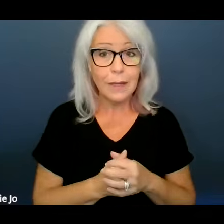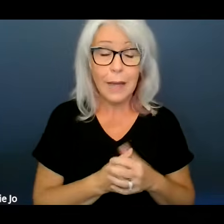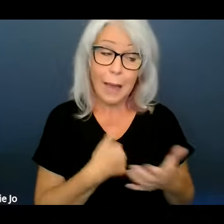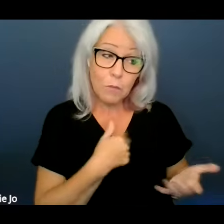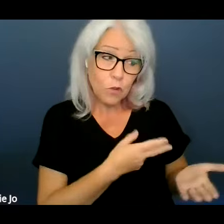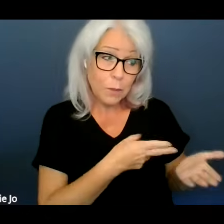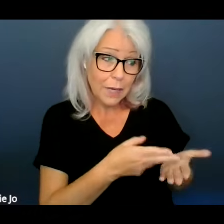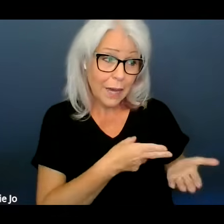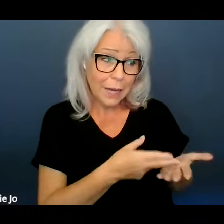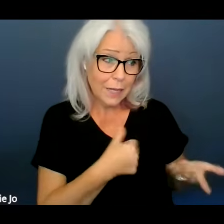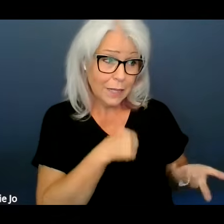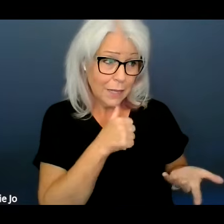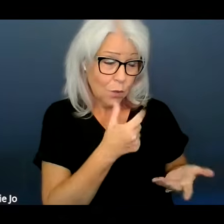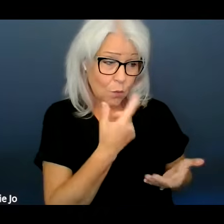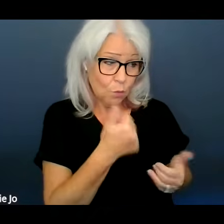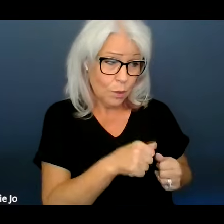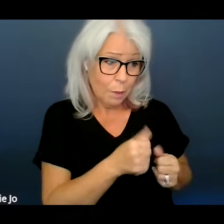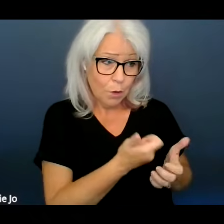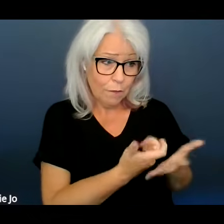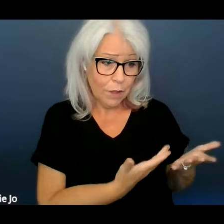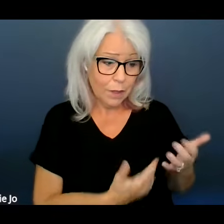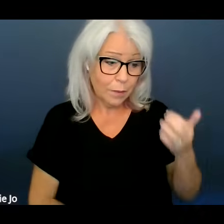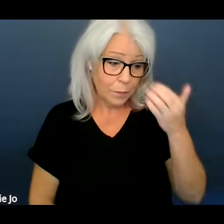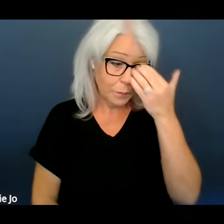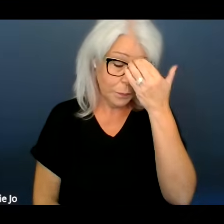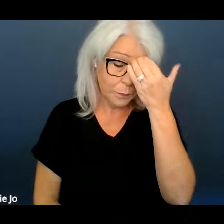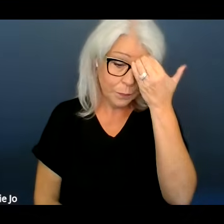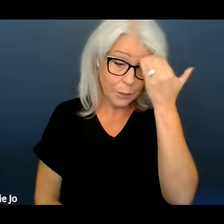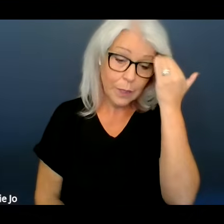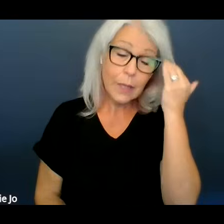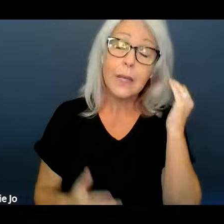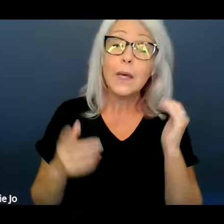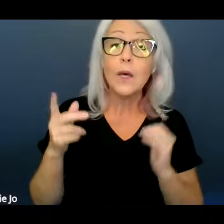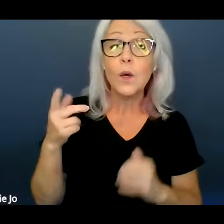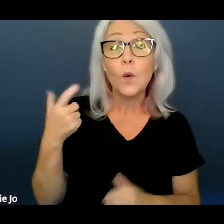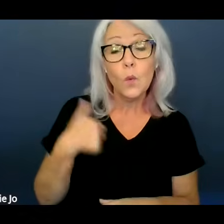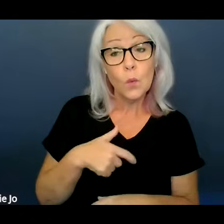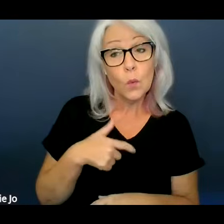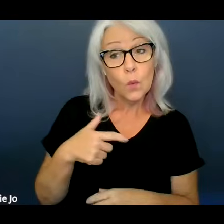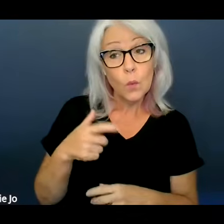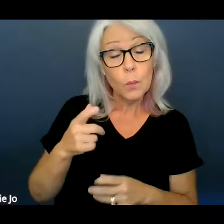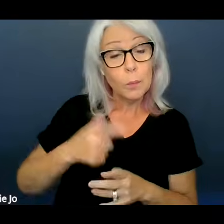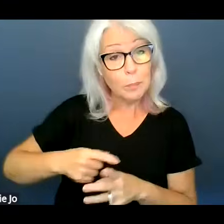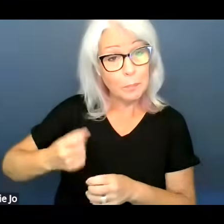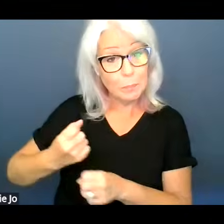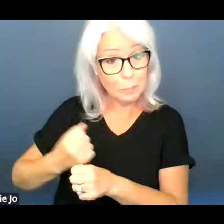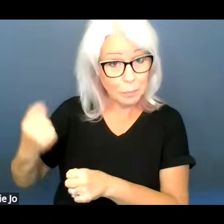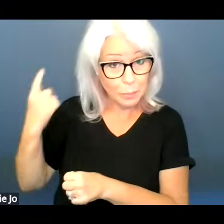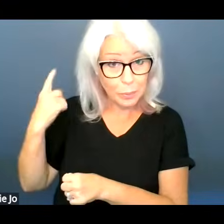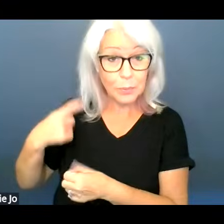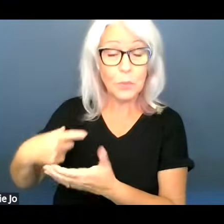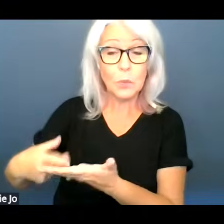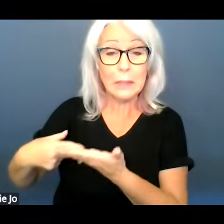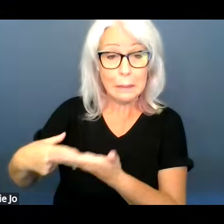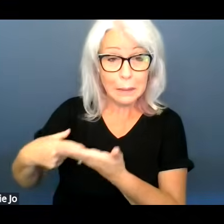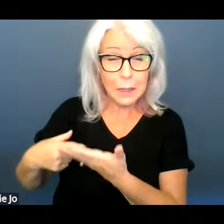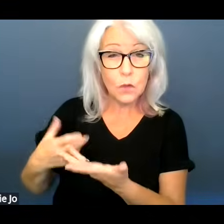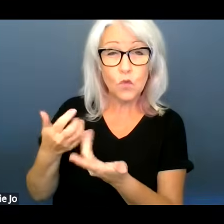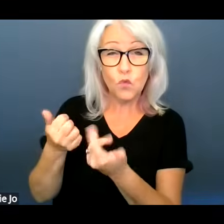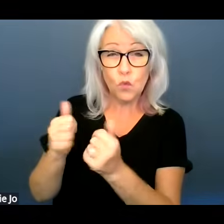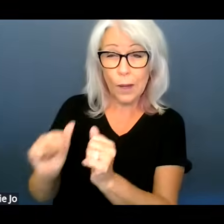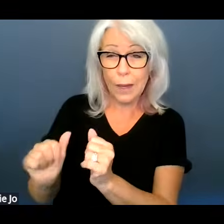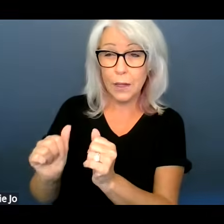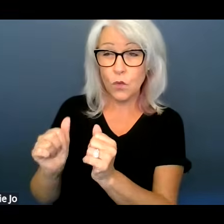honest. but the discussion that occurred was, discussion of like regulating